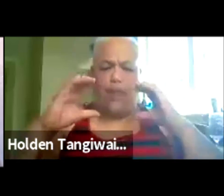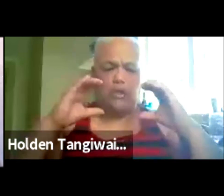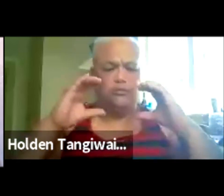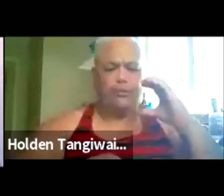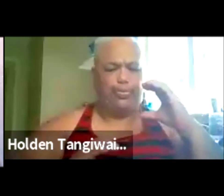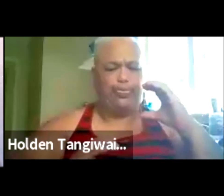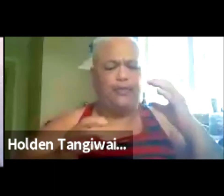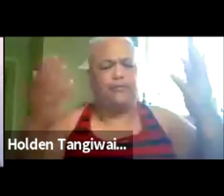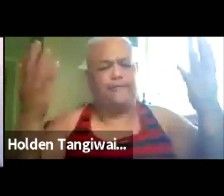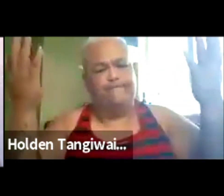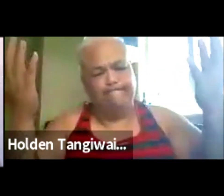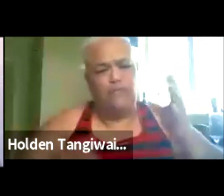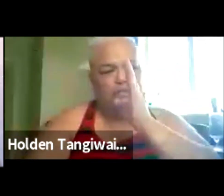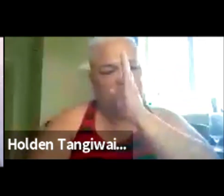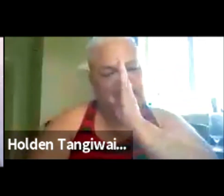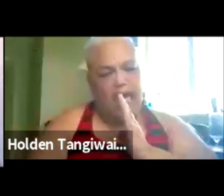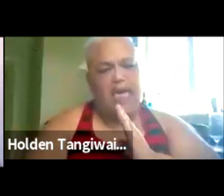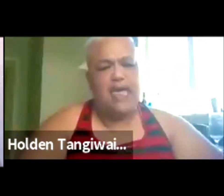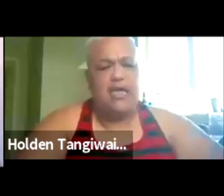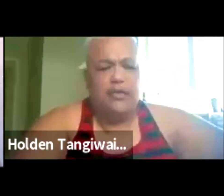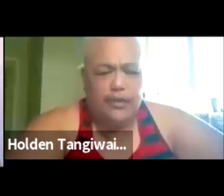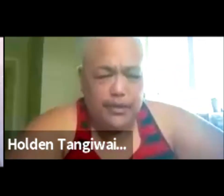for me to be able to